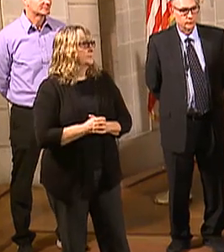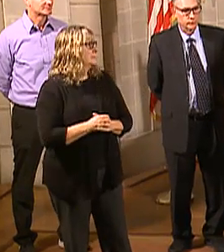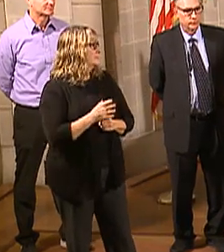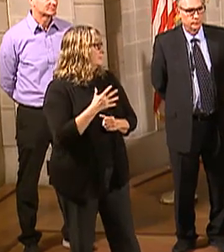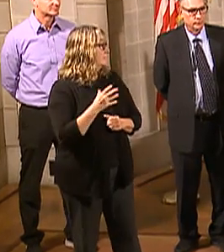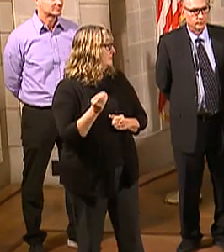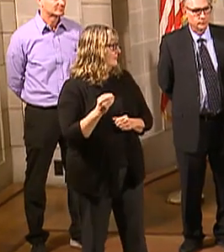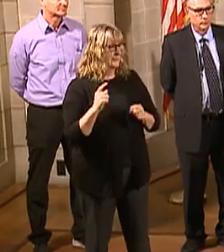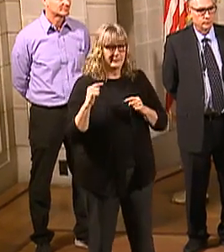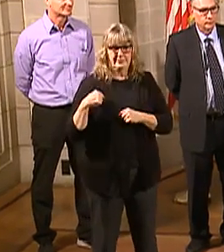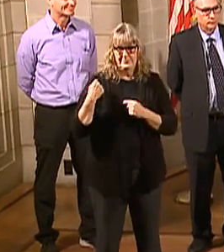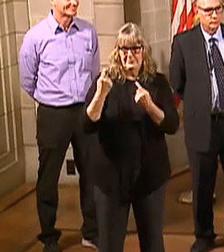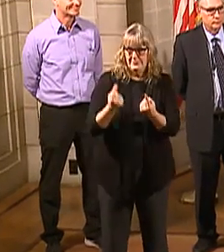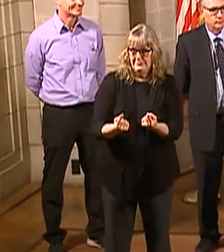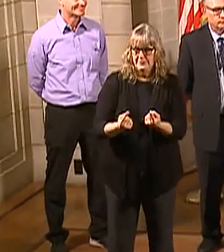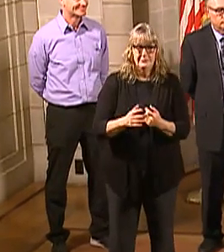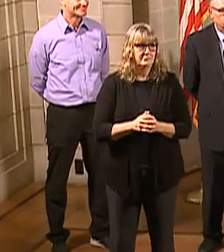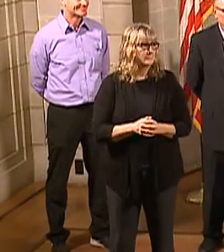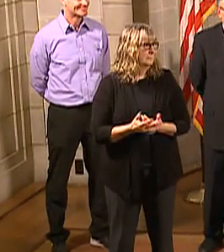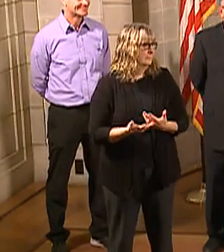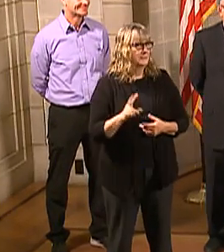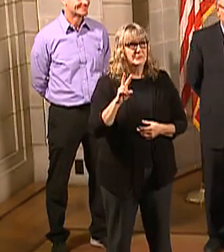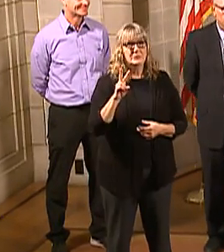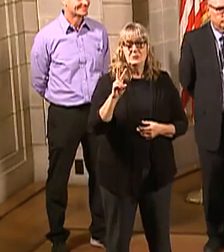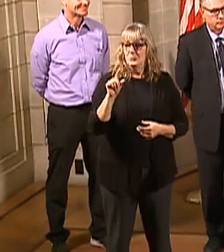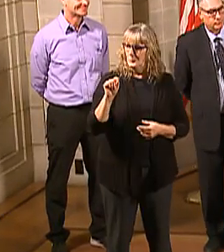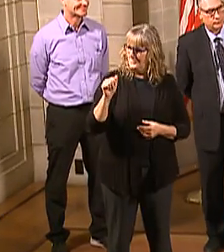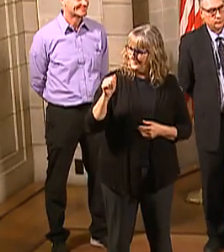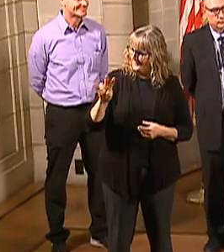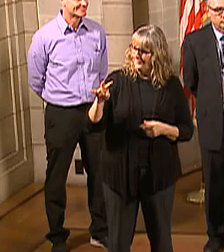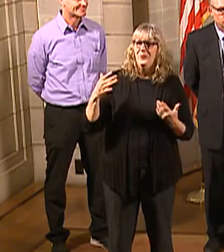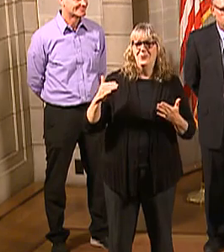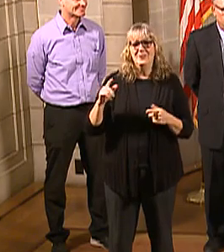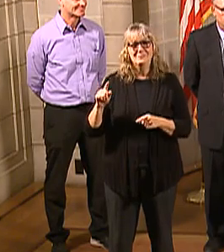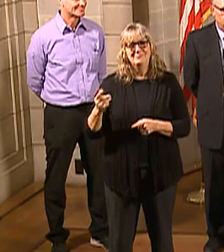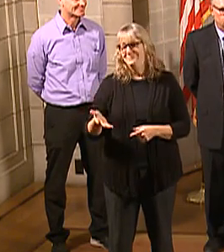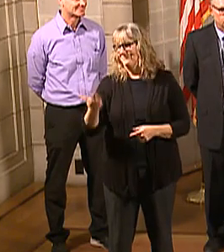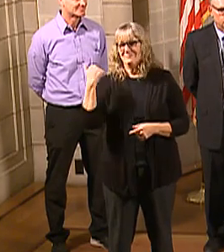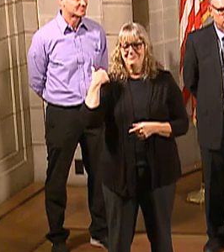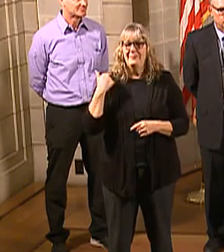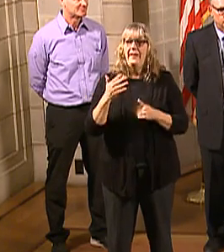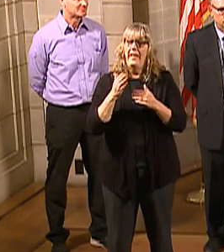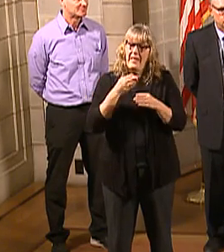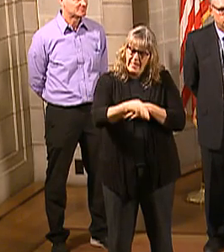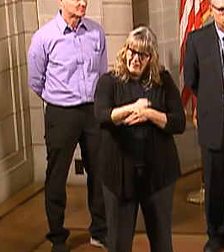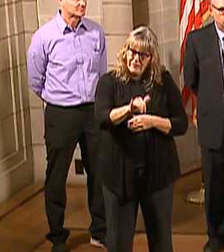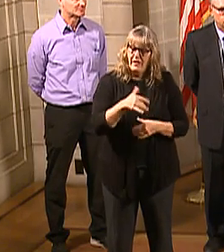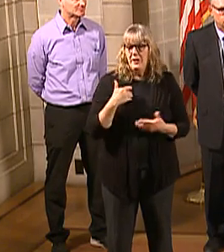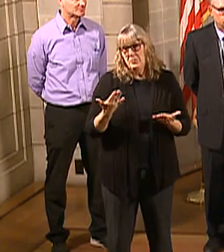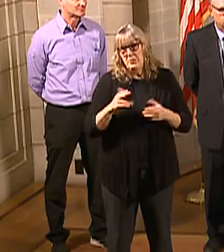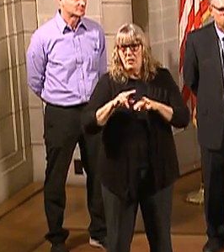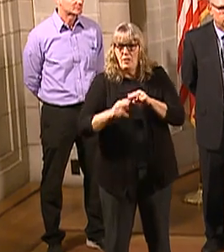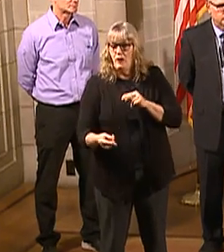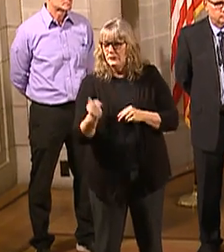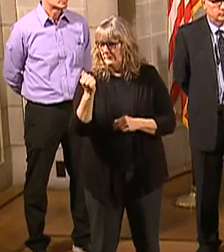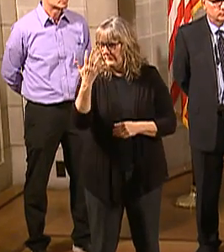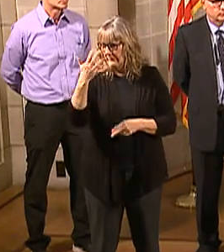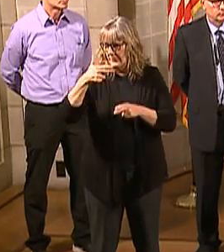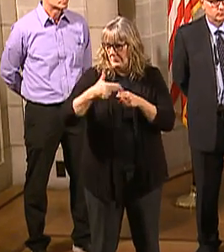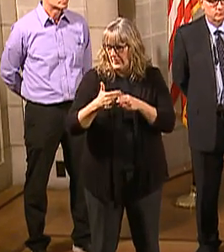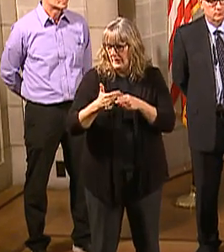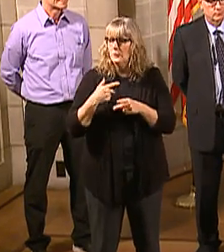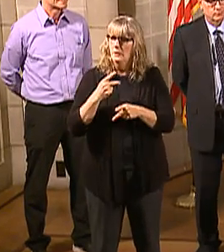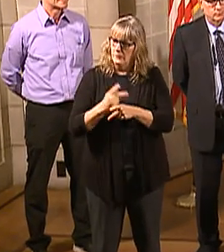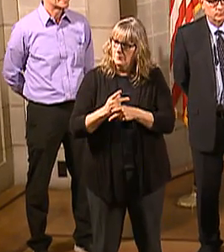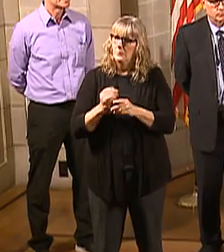and since then, and gosh, that was 2017, it's been a while. After that, I probably lost 15 pounds and I've kept